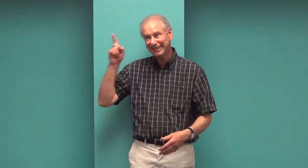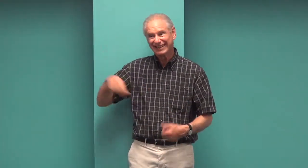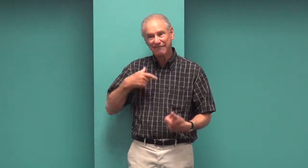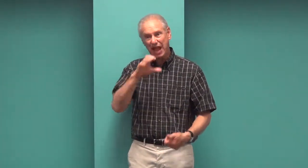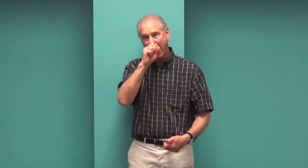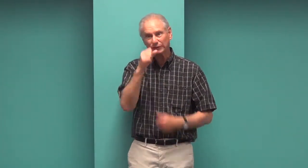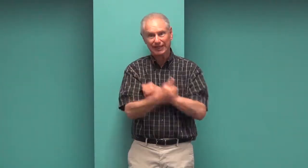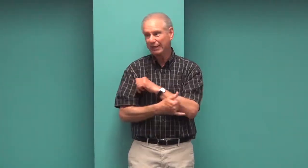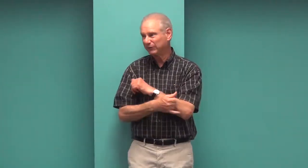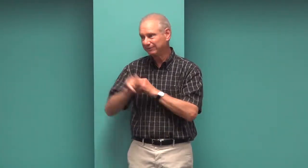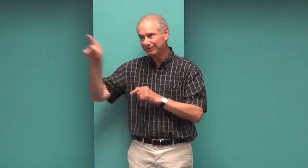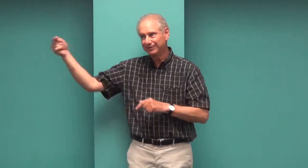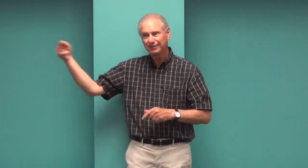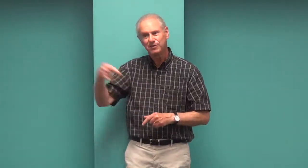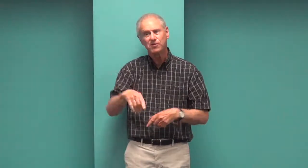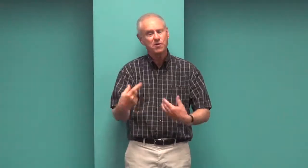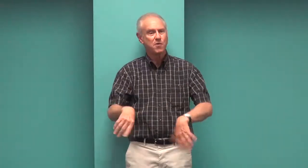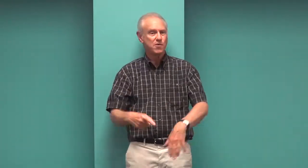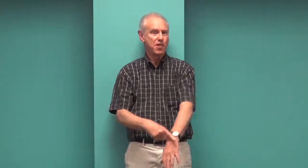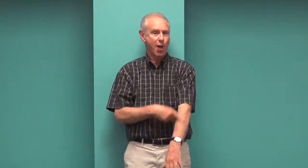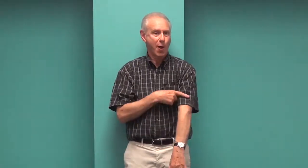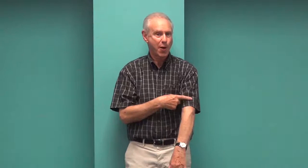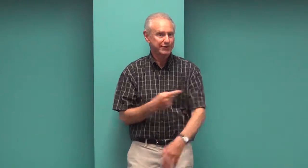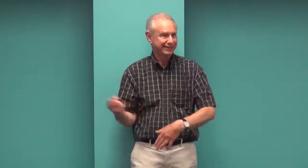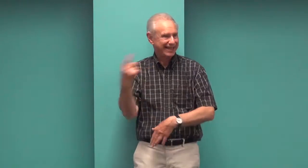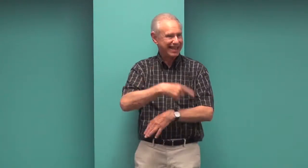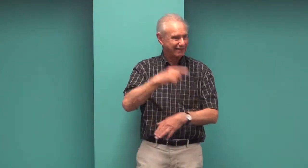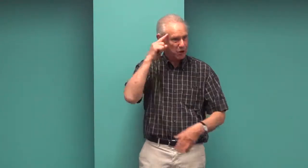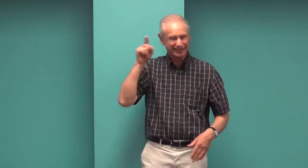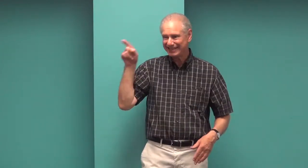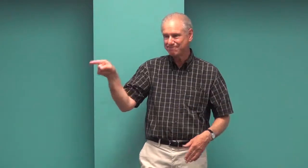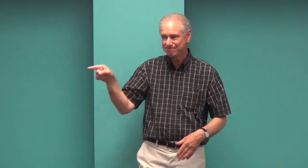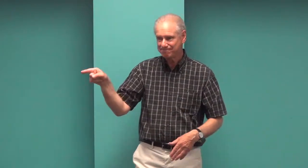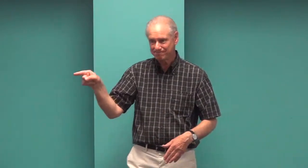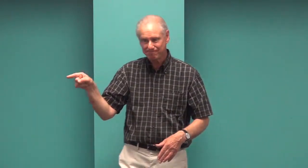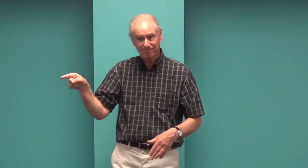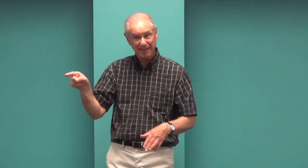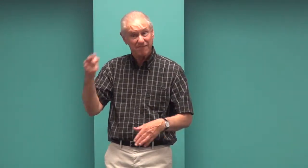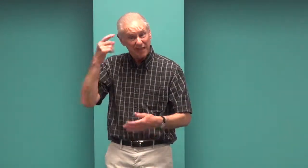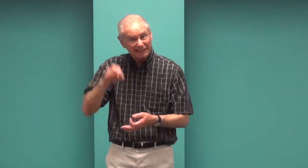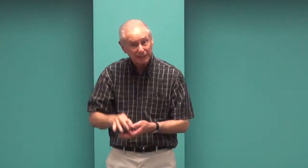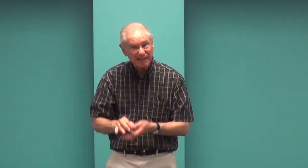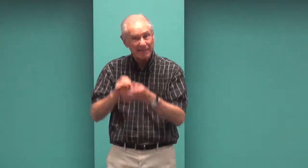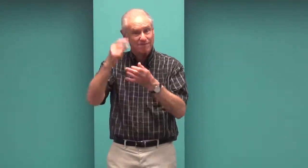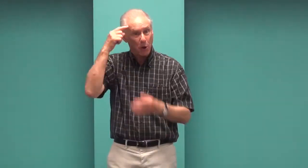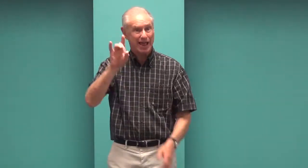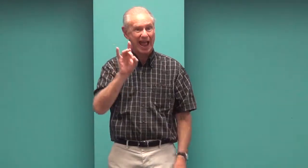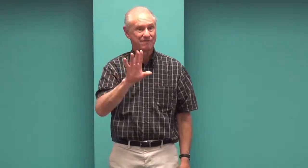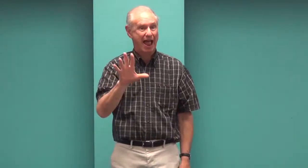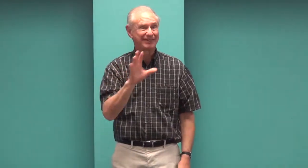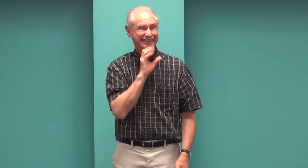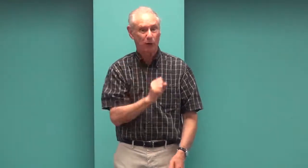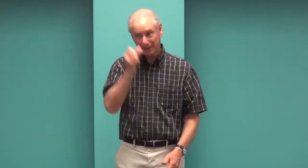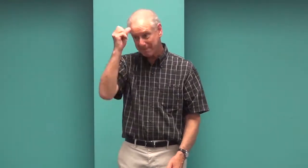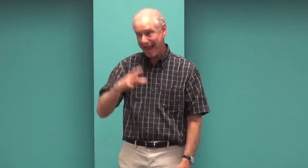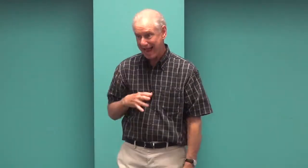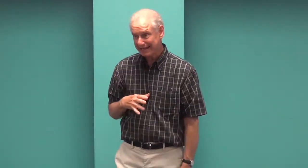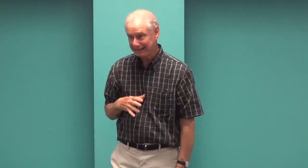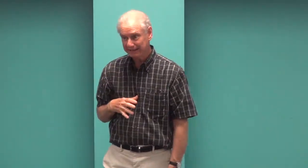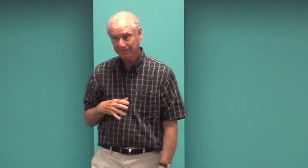afternoon. And he lives down in Orange County. So getting here would have been a very long day for him, especially since